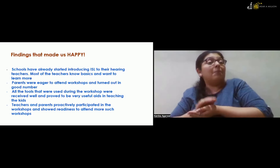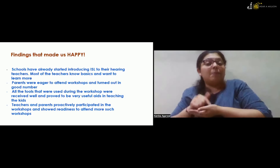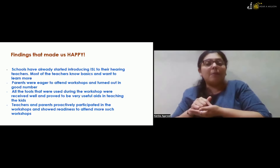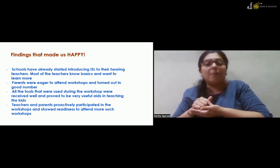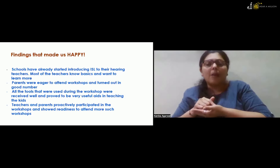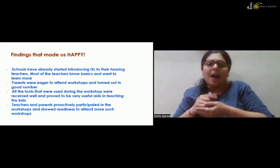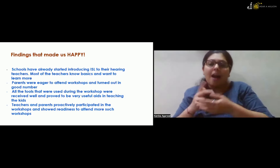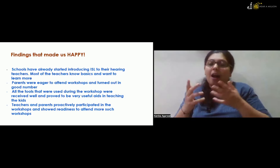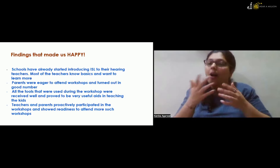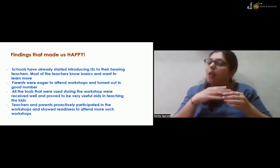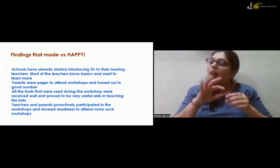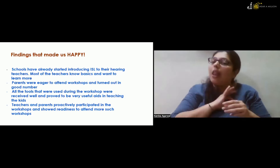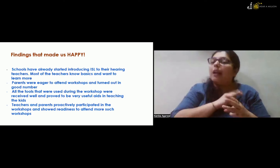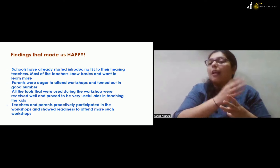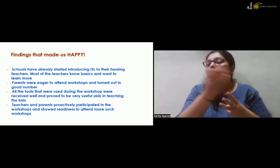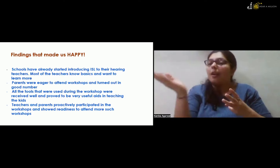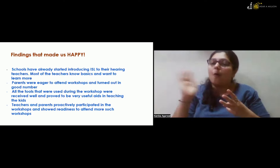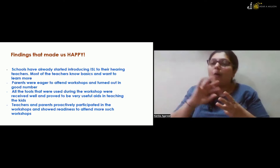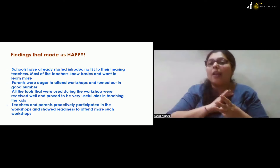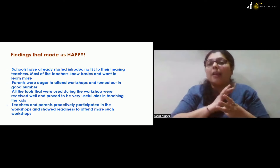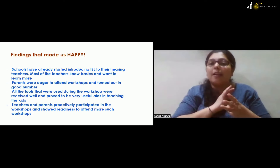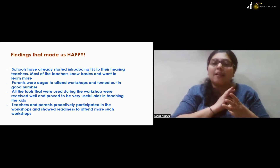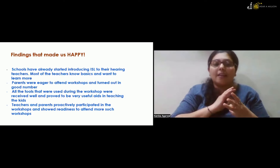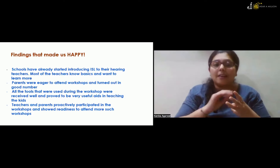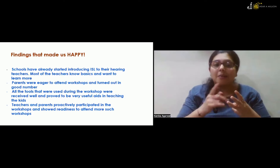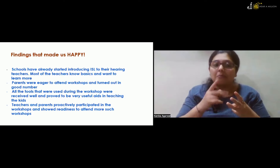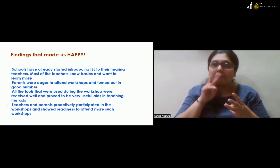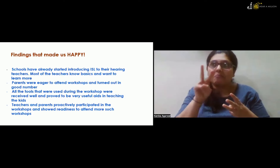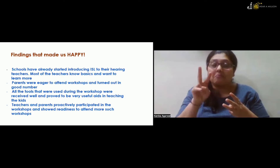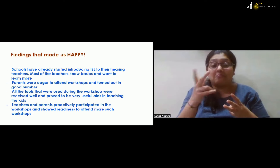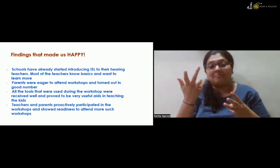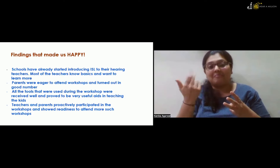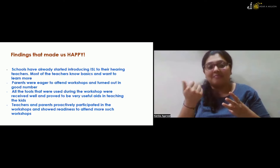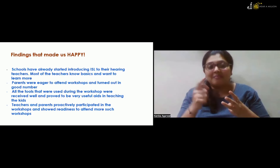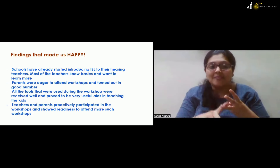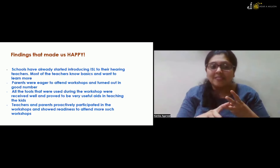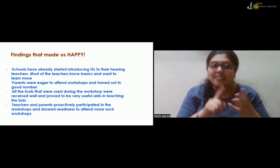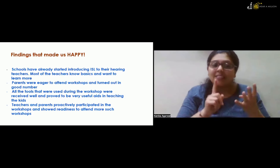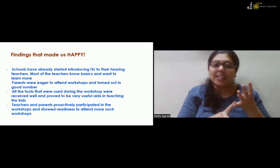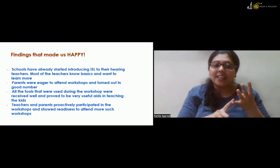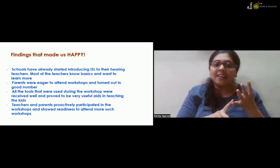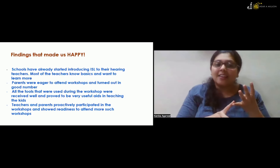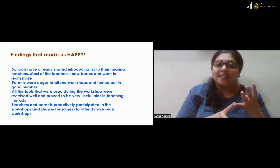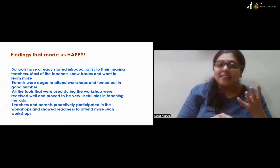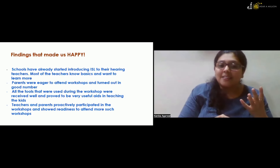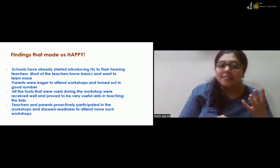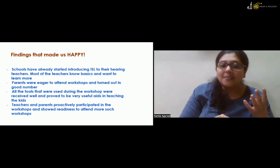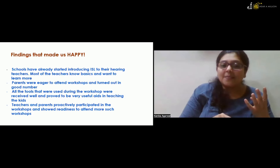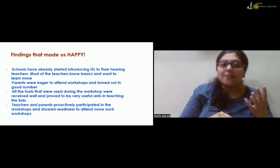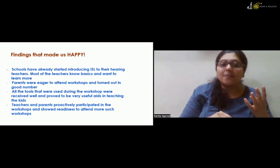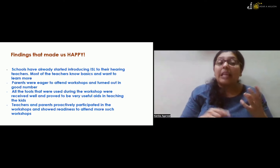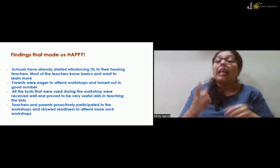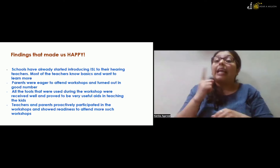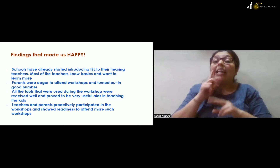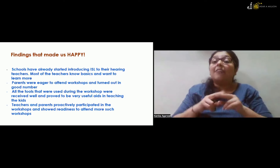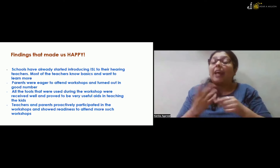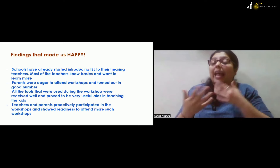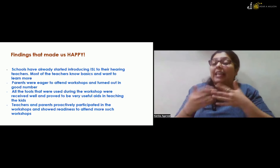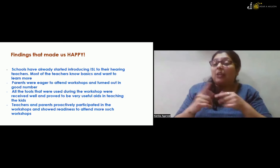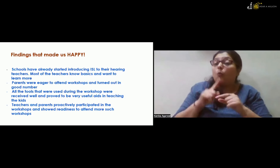are, achieved so much, and they took notes. They noted down, and they really liked